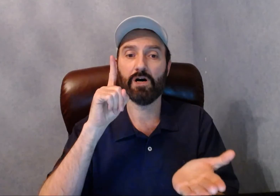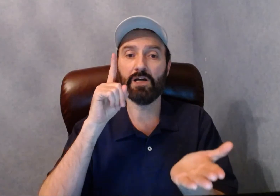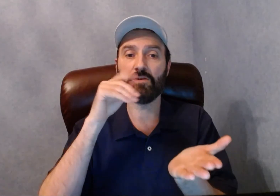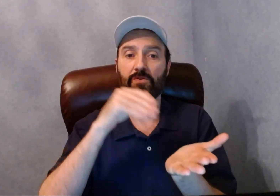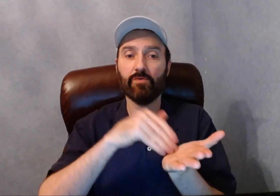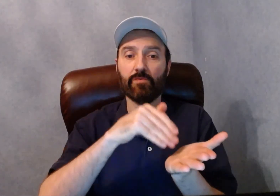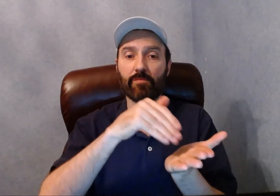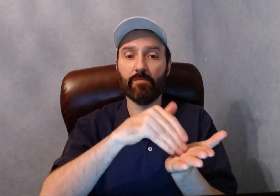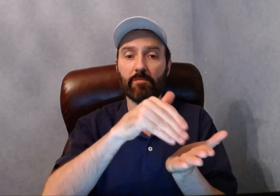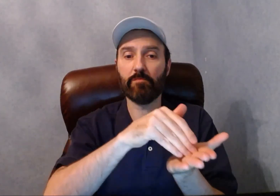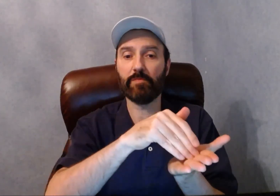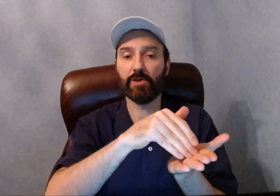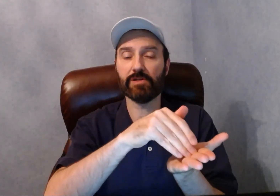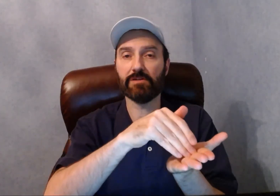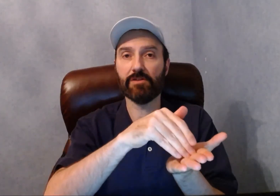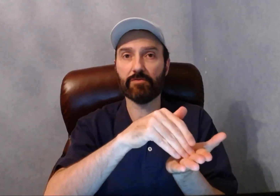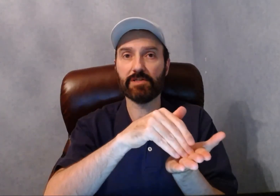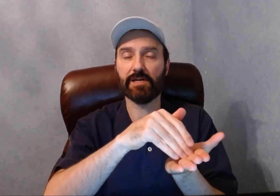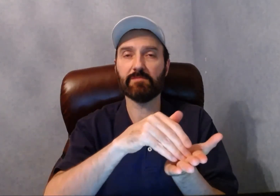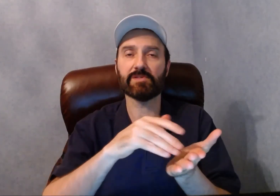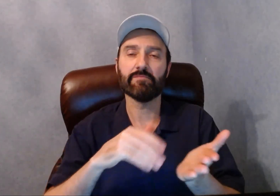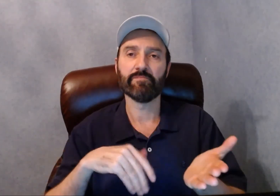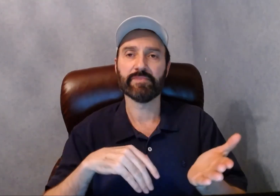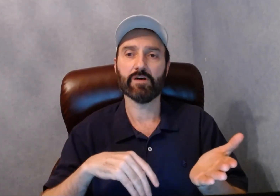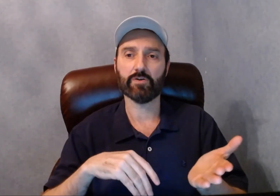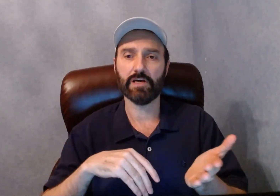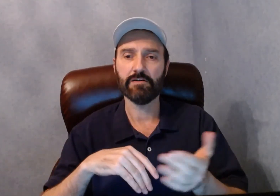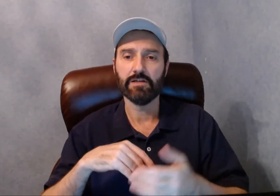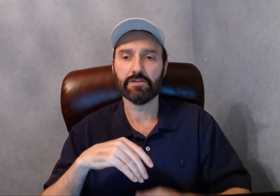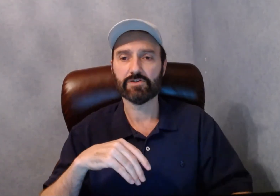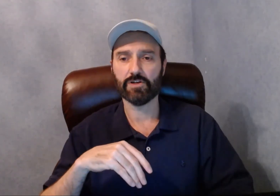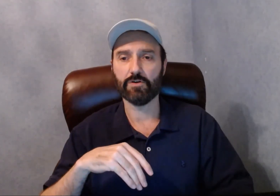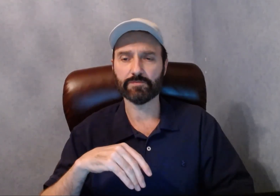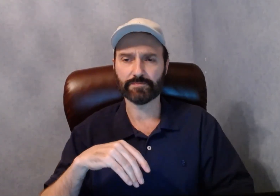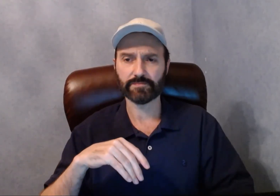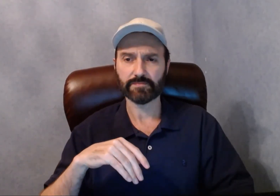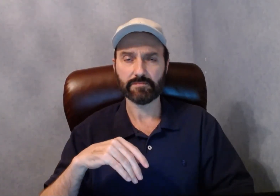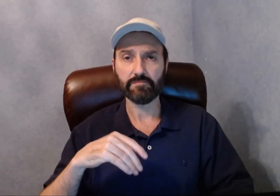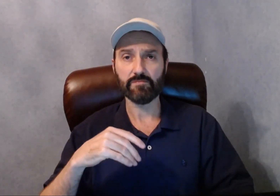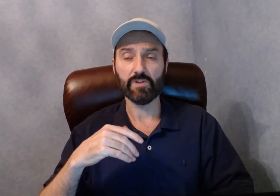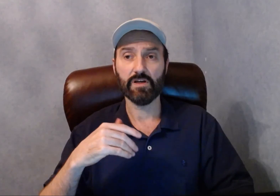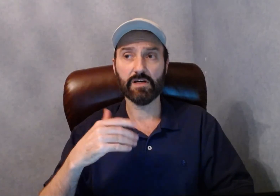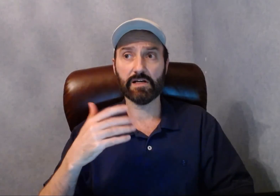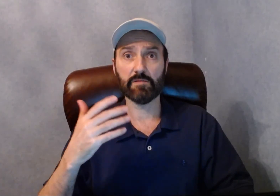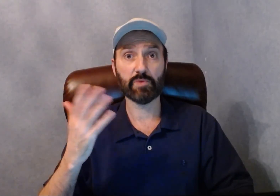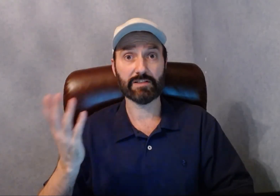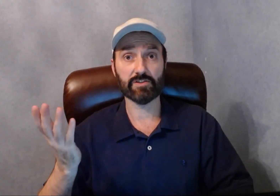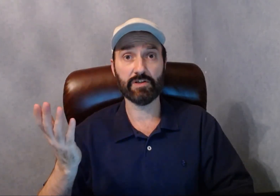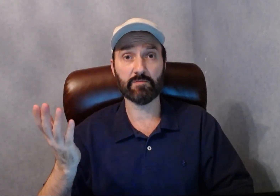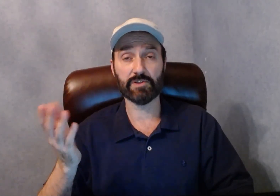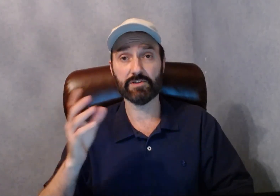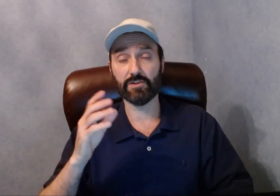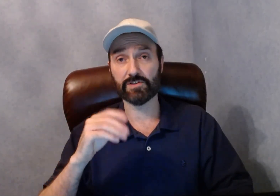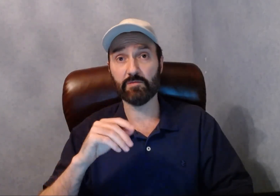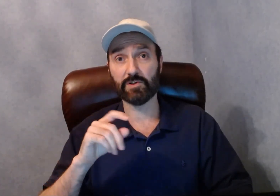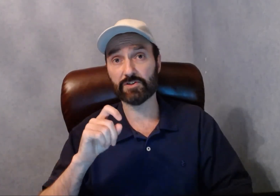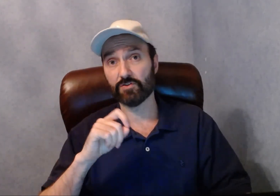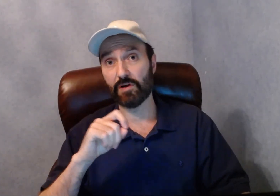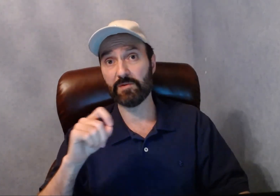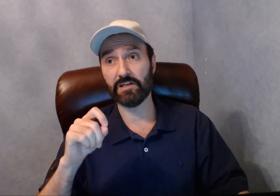1 billion 3 times. Okay, so practice those numbers. Write me any note